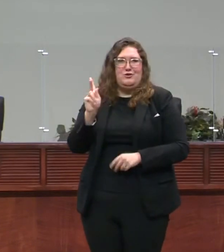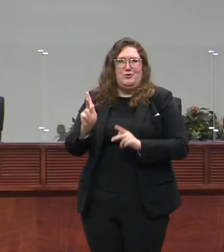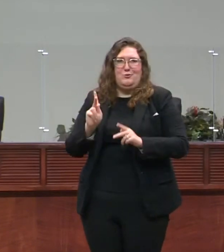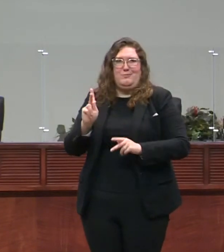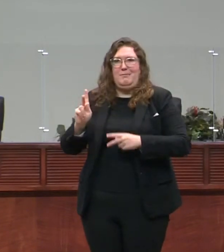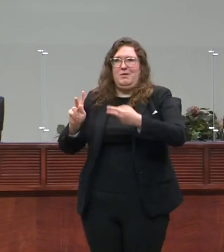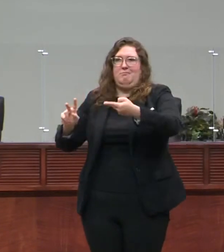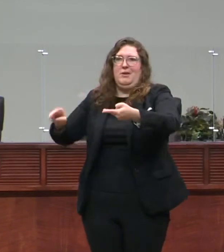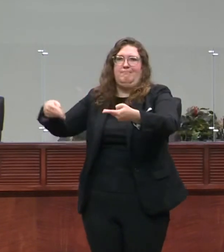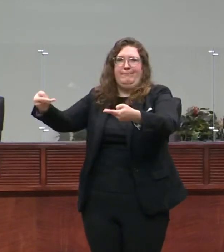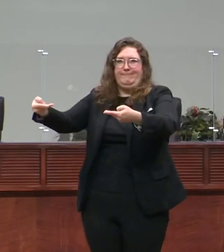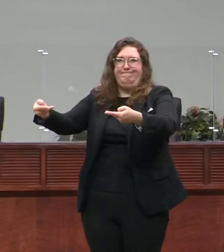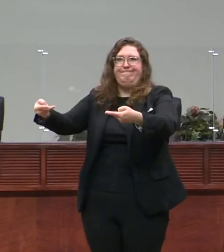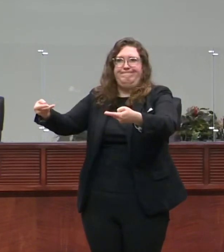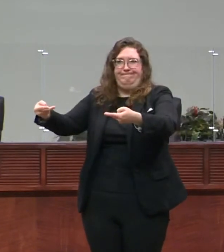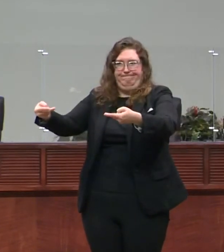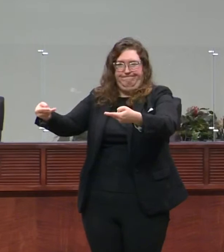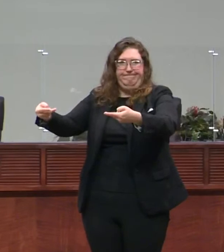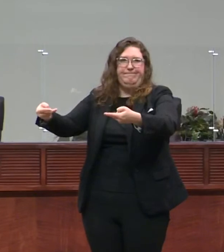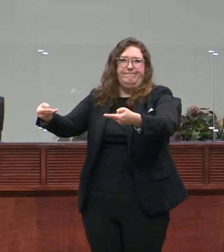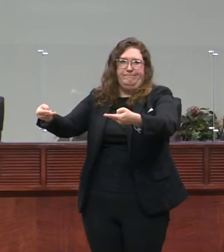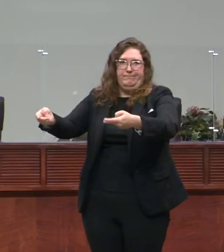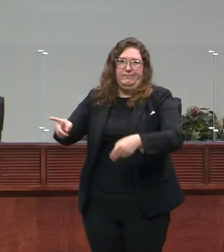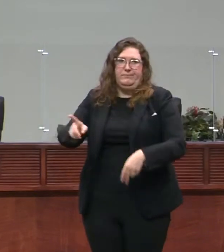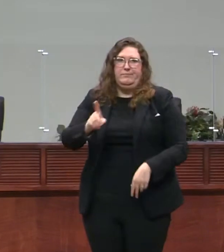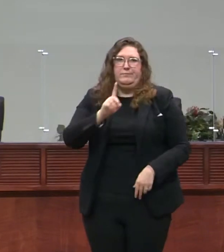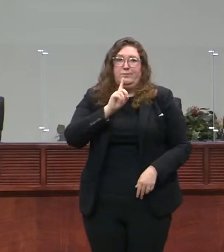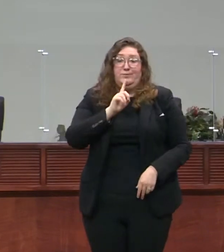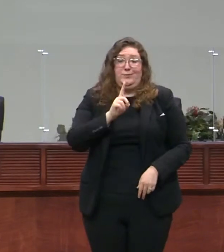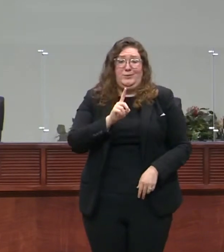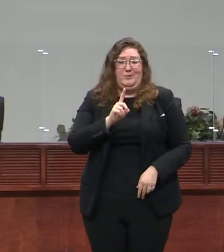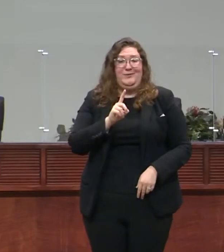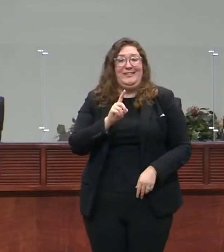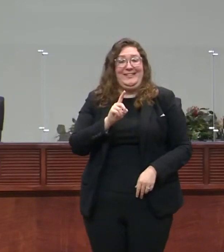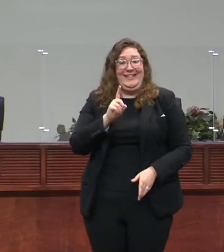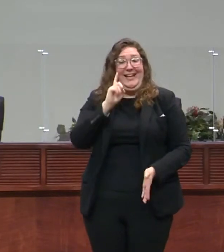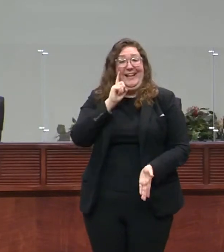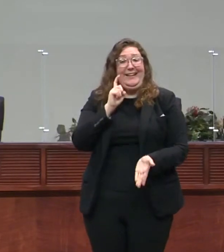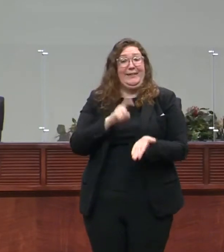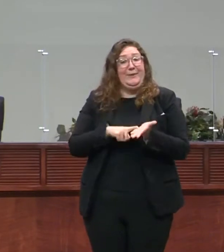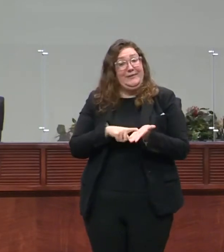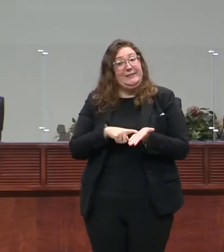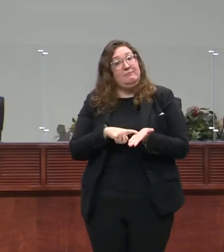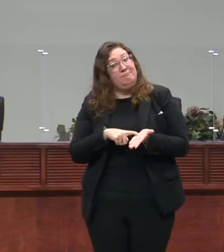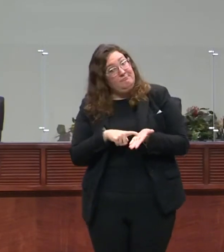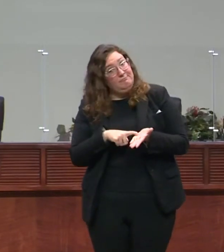were in a room. And so that kind of suggested to me that at least with that